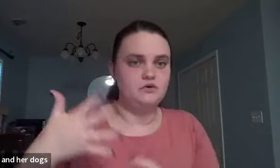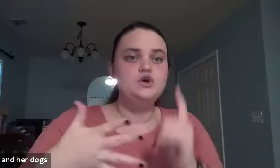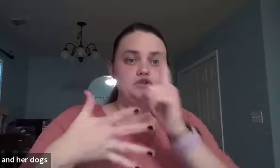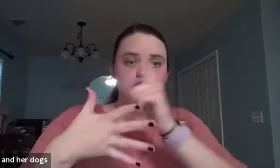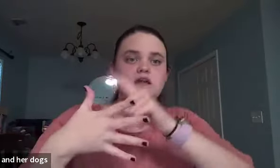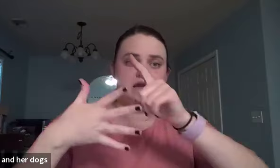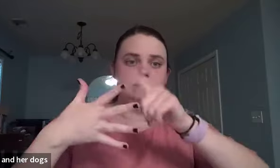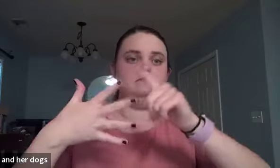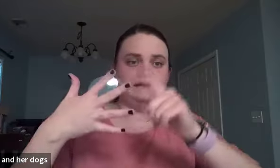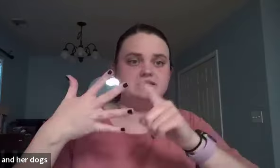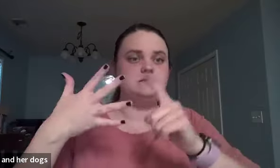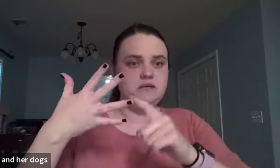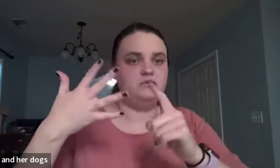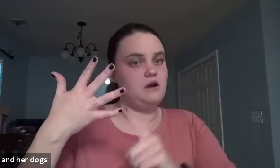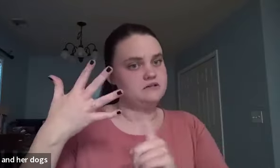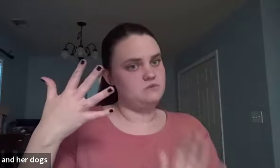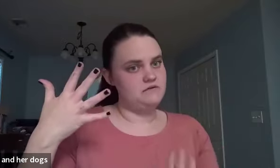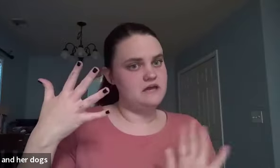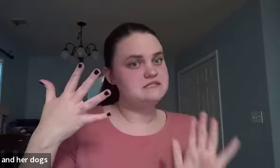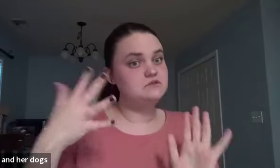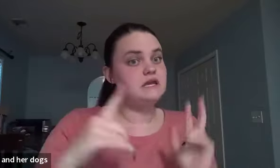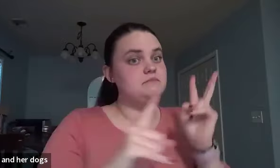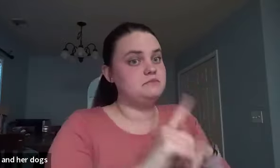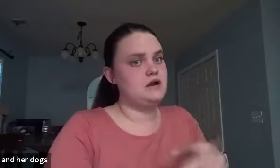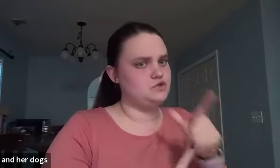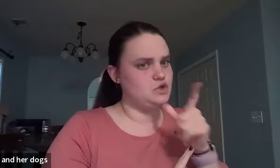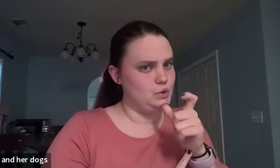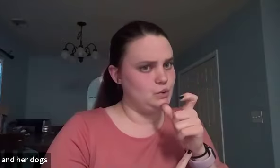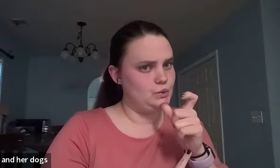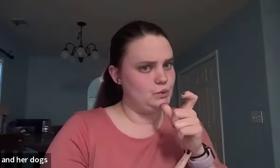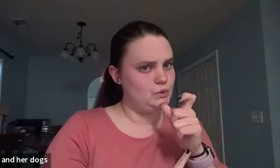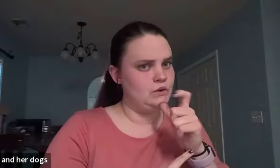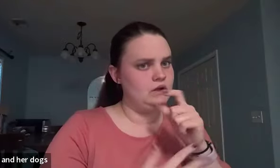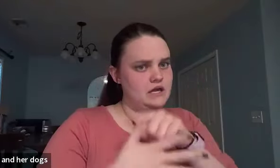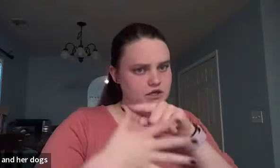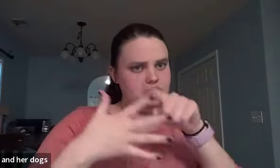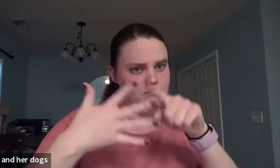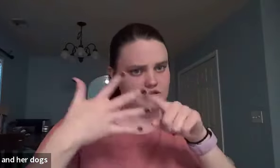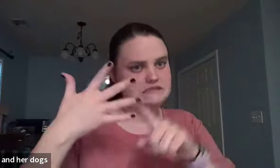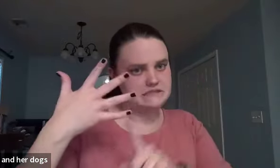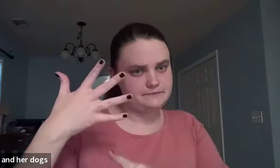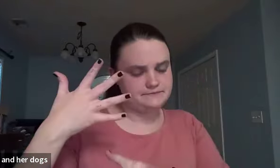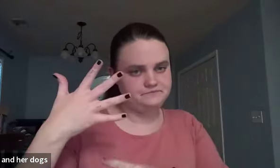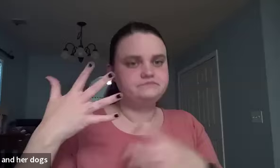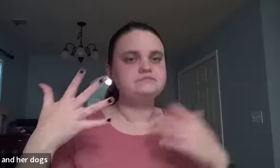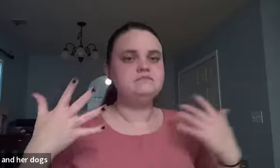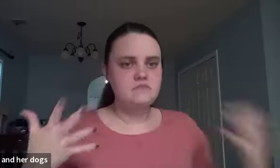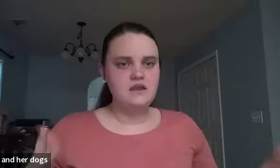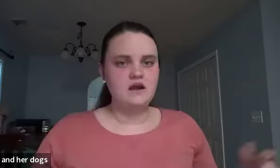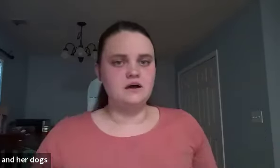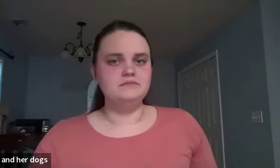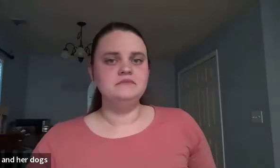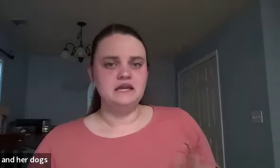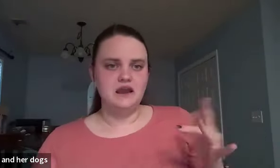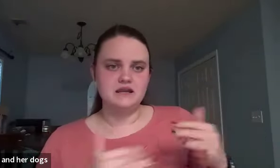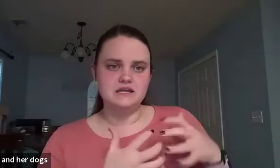people, you can list the people out as well. That still can be applied with the who. And you can do this. It kind of